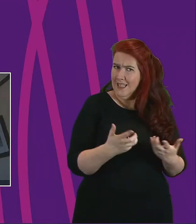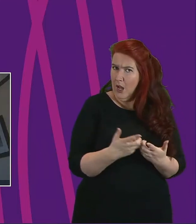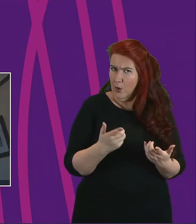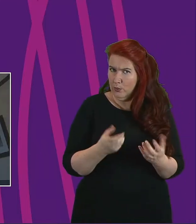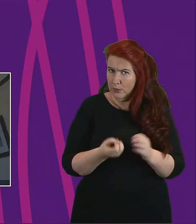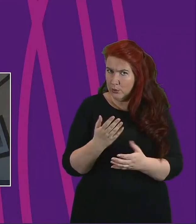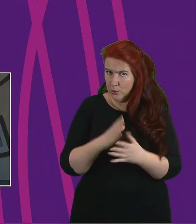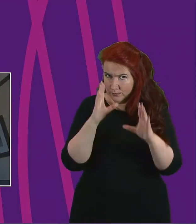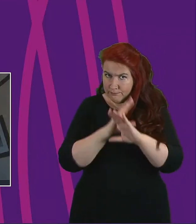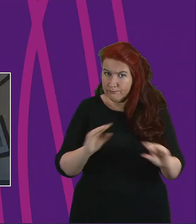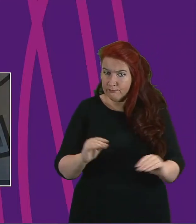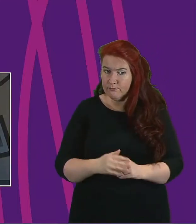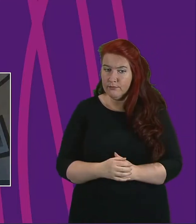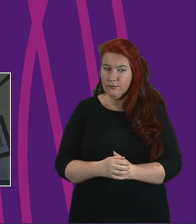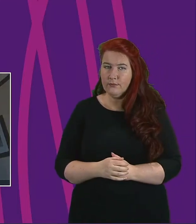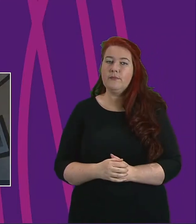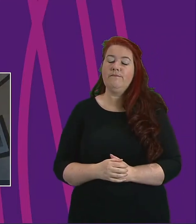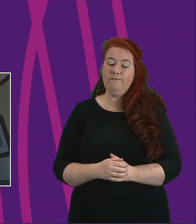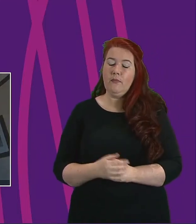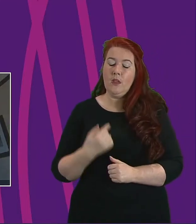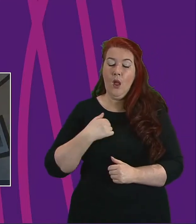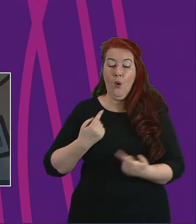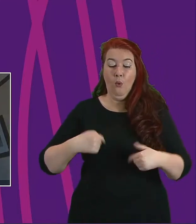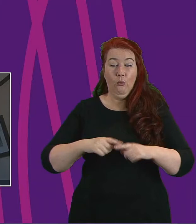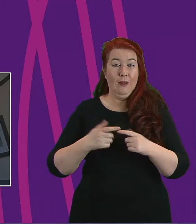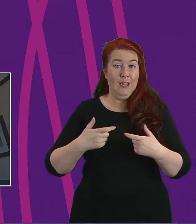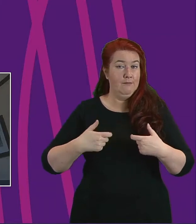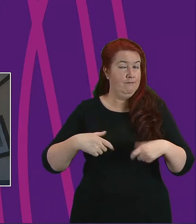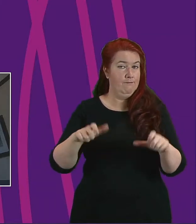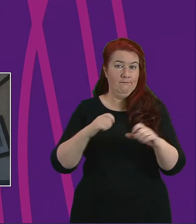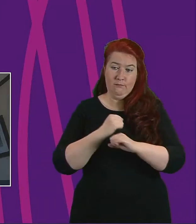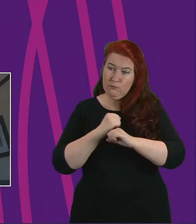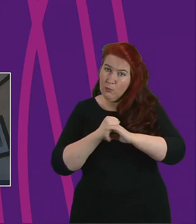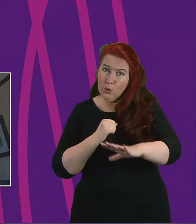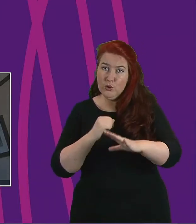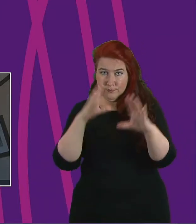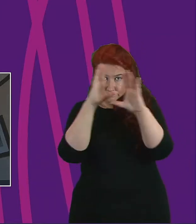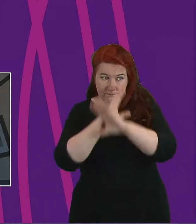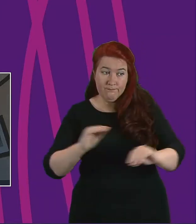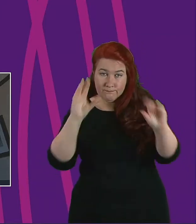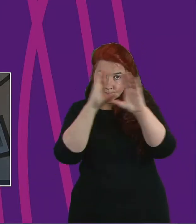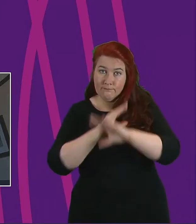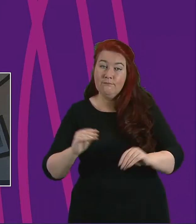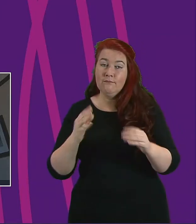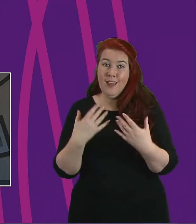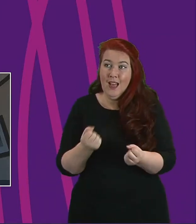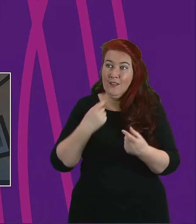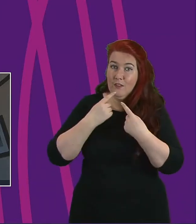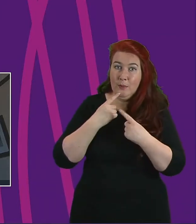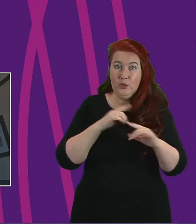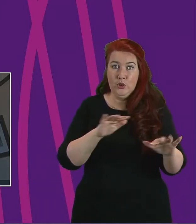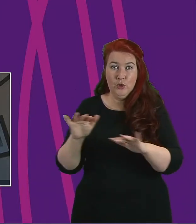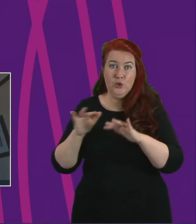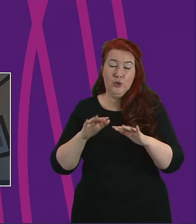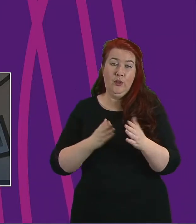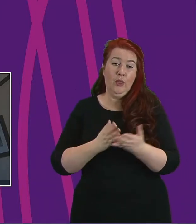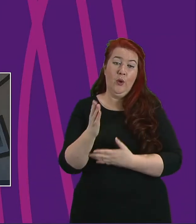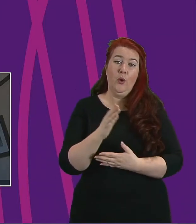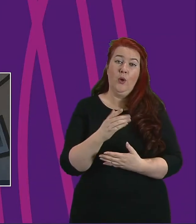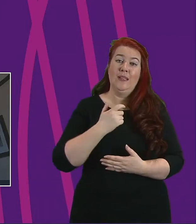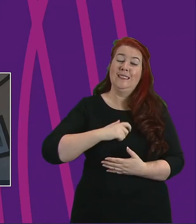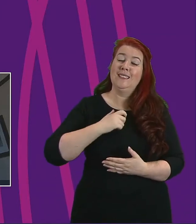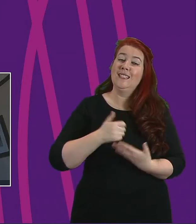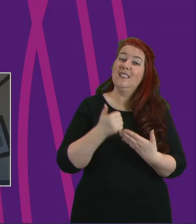Okay, yeah, we continue to promote uptake of the wide range of support available, including through our partners in Citizen Advice Scotland.